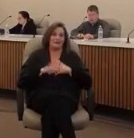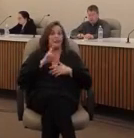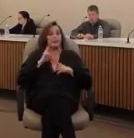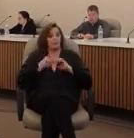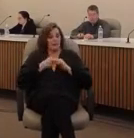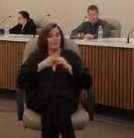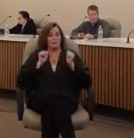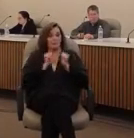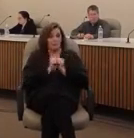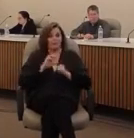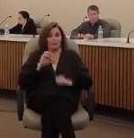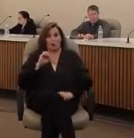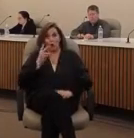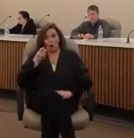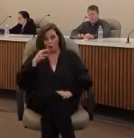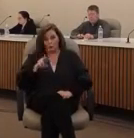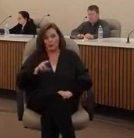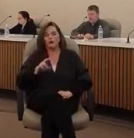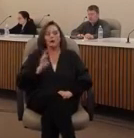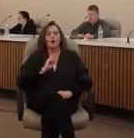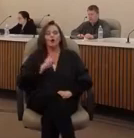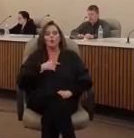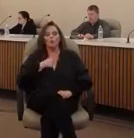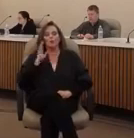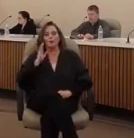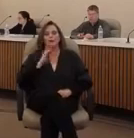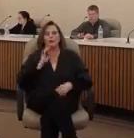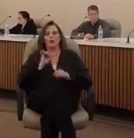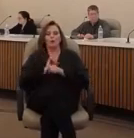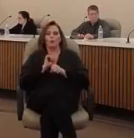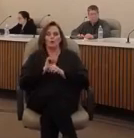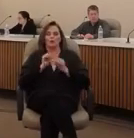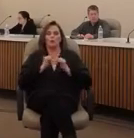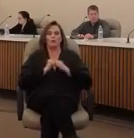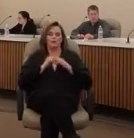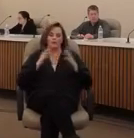issues with the odor, we will work with the